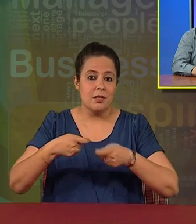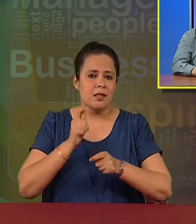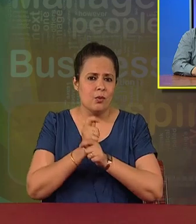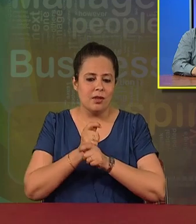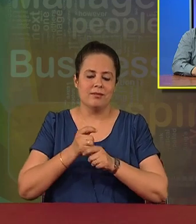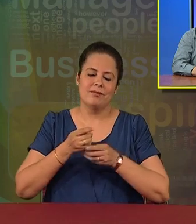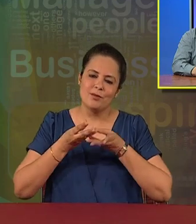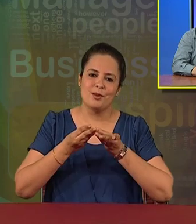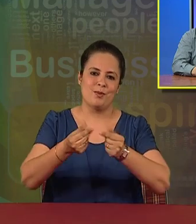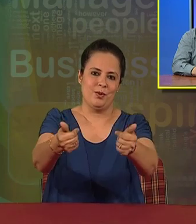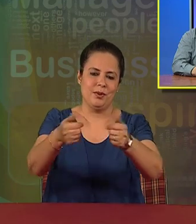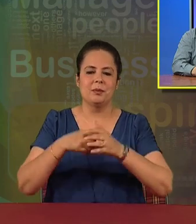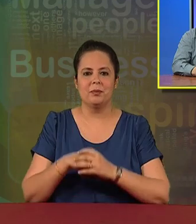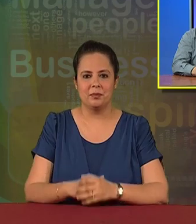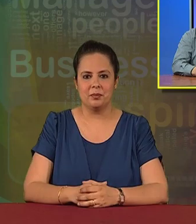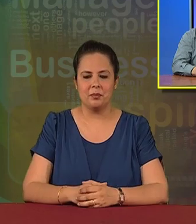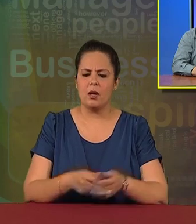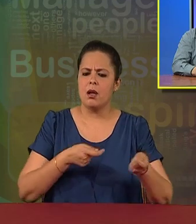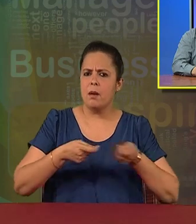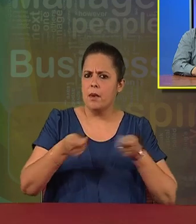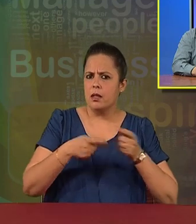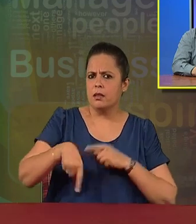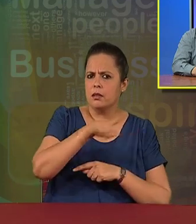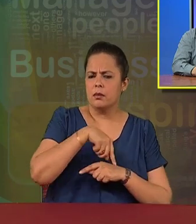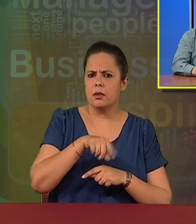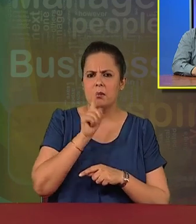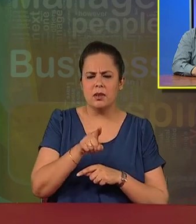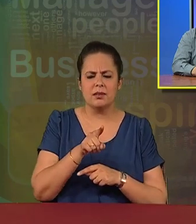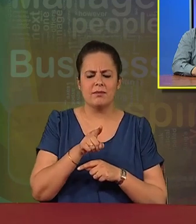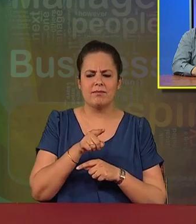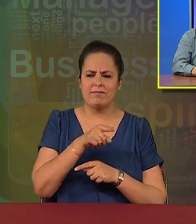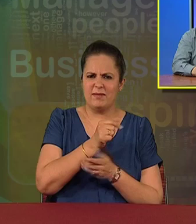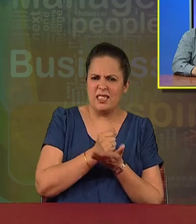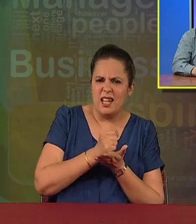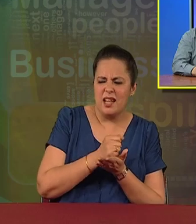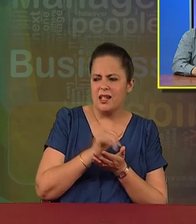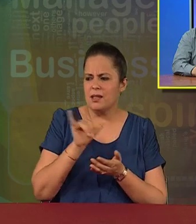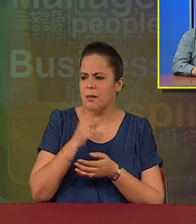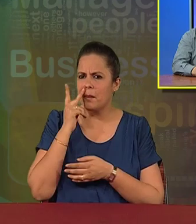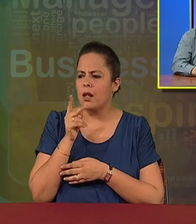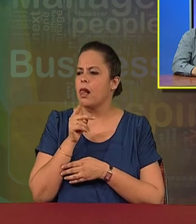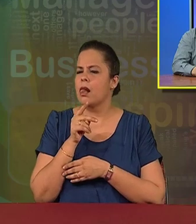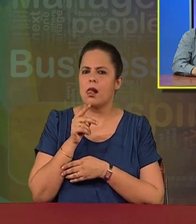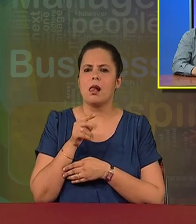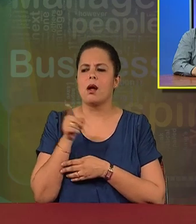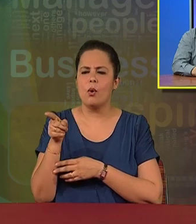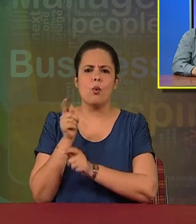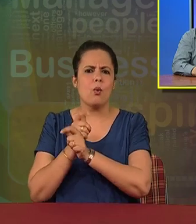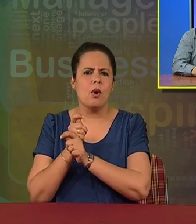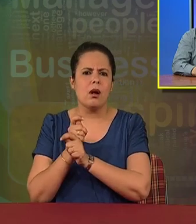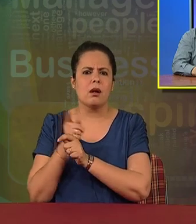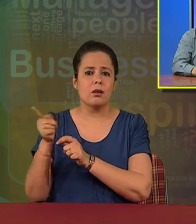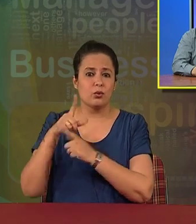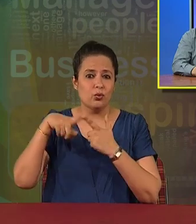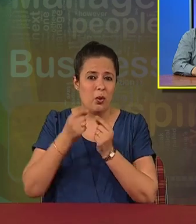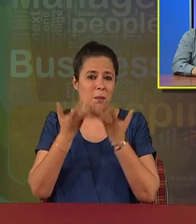of the organization. The management must not try to exploit a particular worker by thinking that the